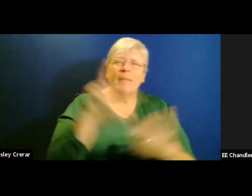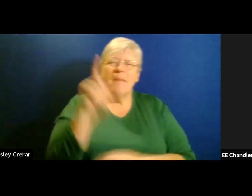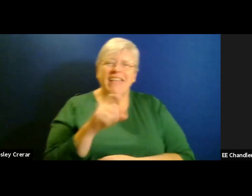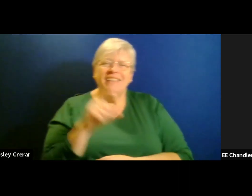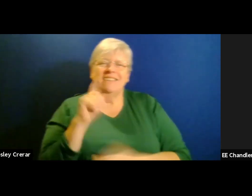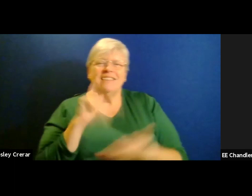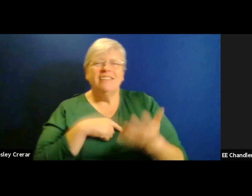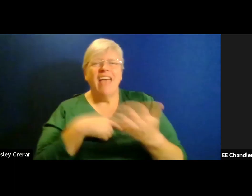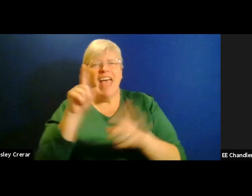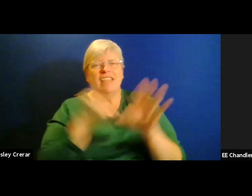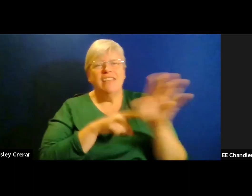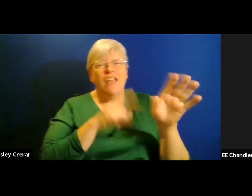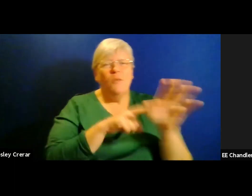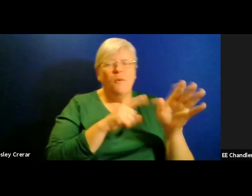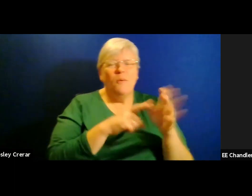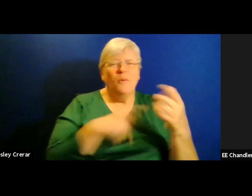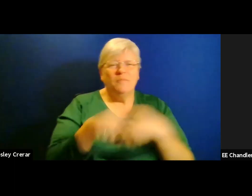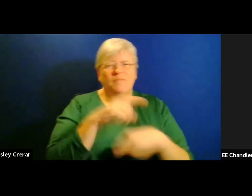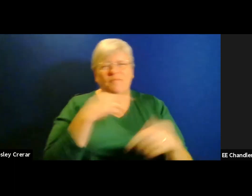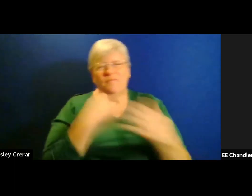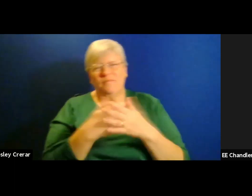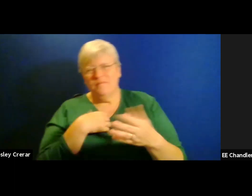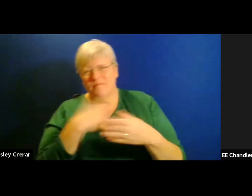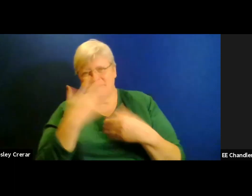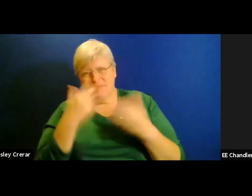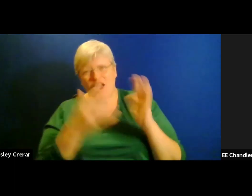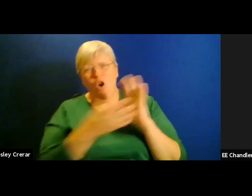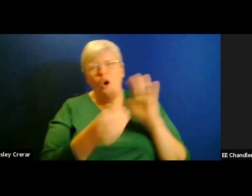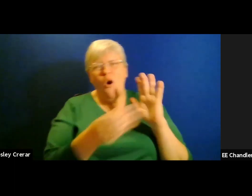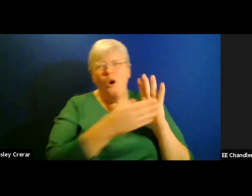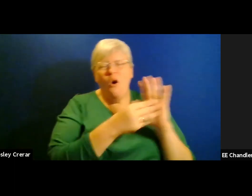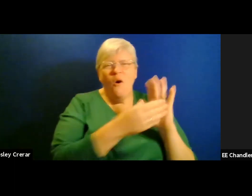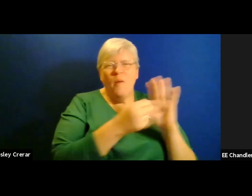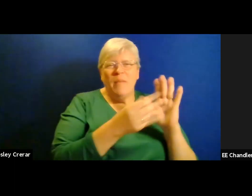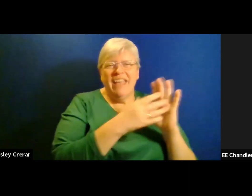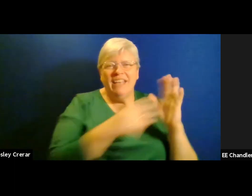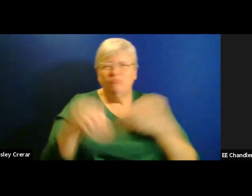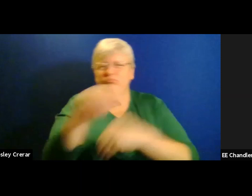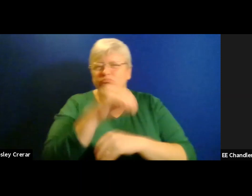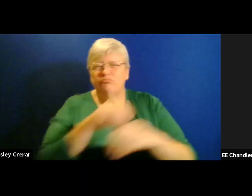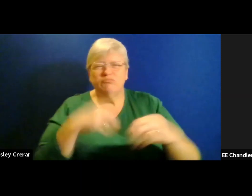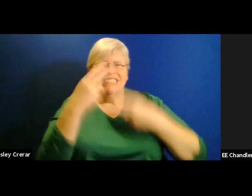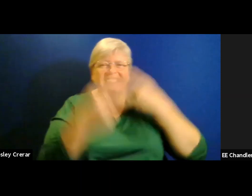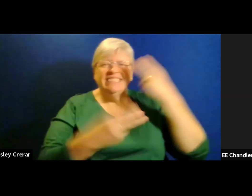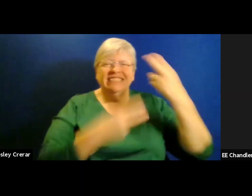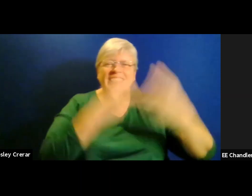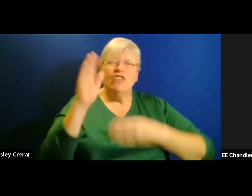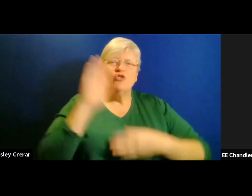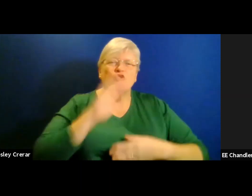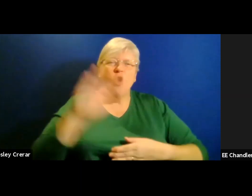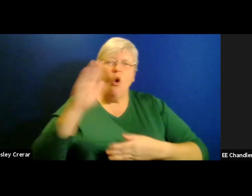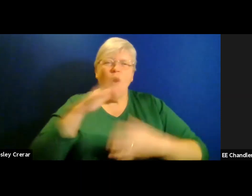across the mouth of a bottle mimics a Corsican quartet, sings its song of the sky, accompanied by the harbour's